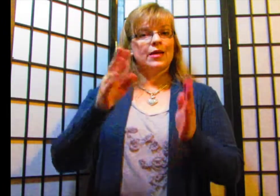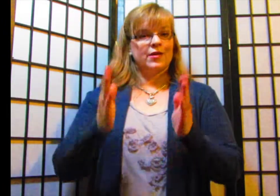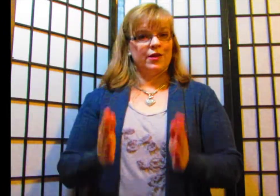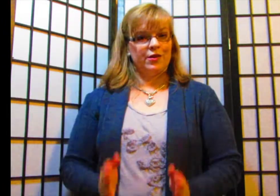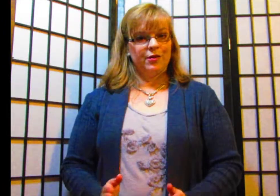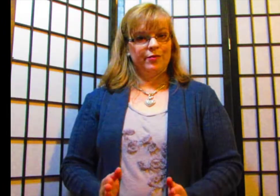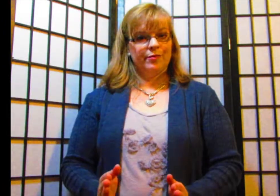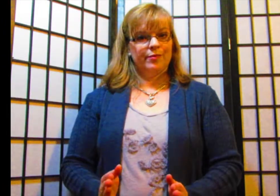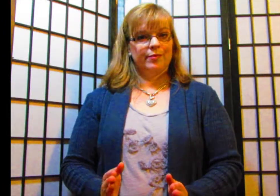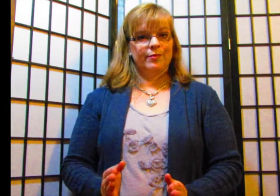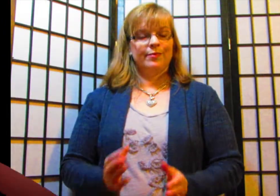dancer.